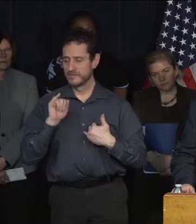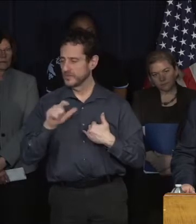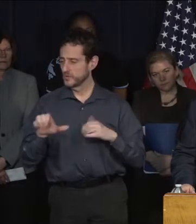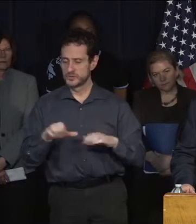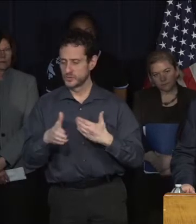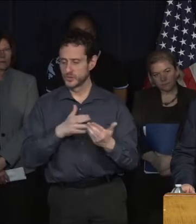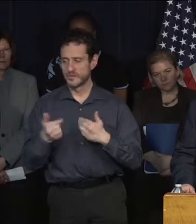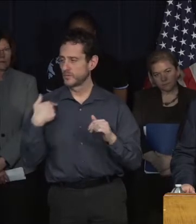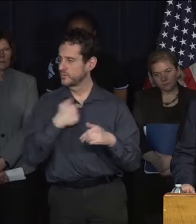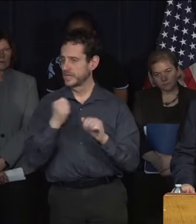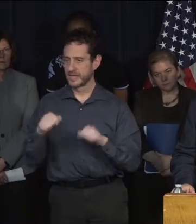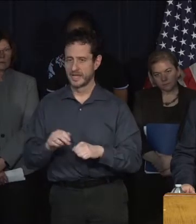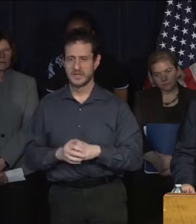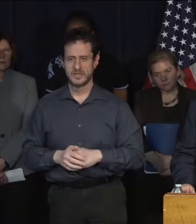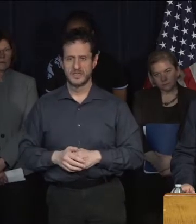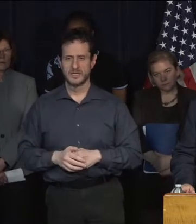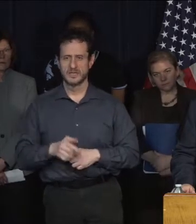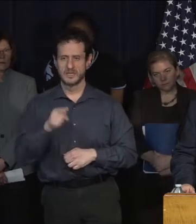can.